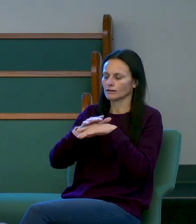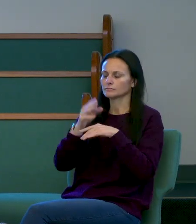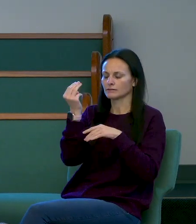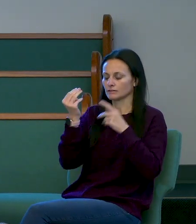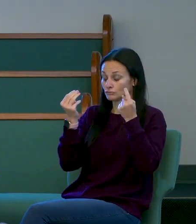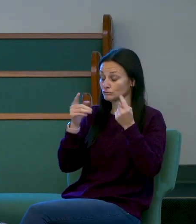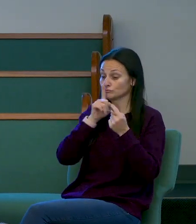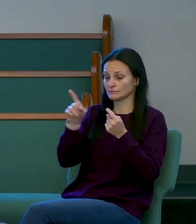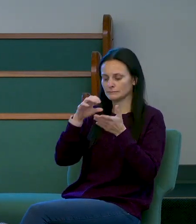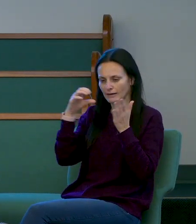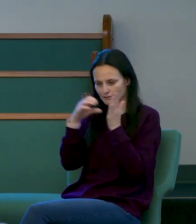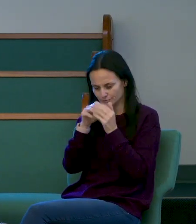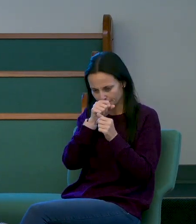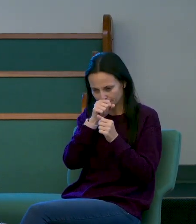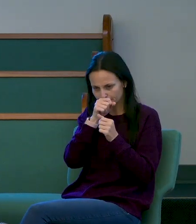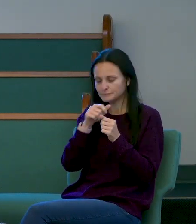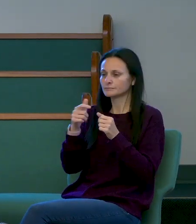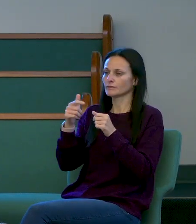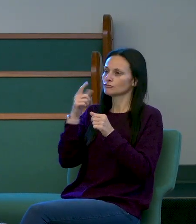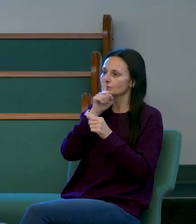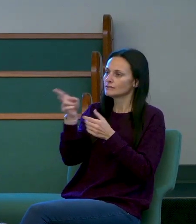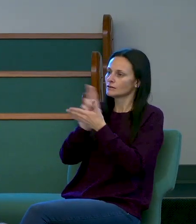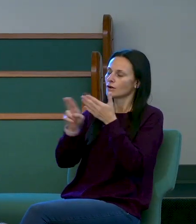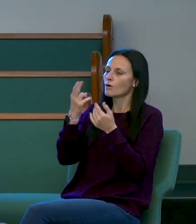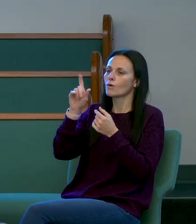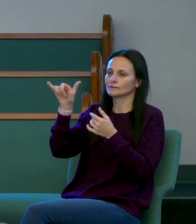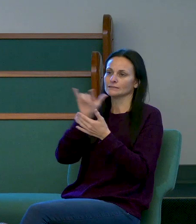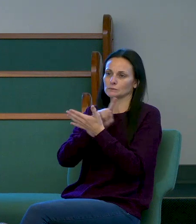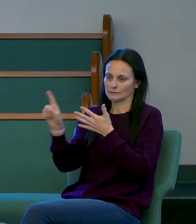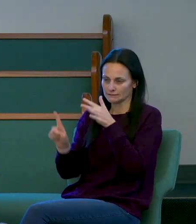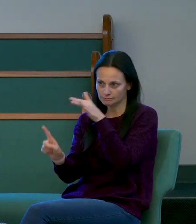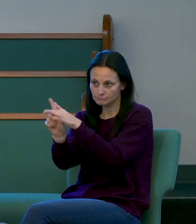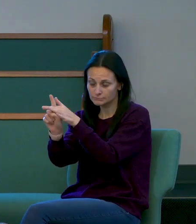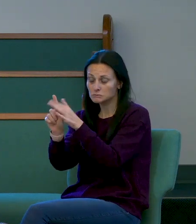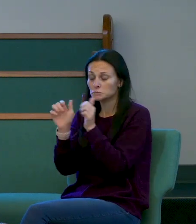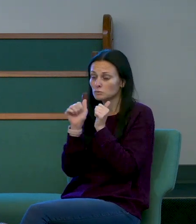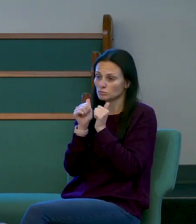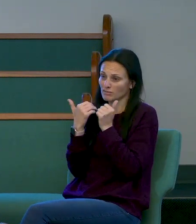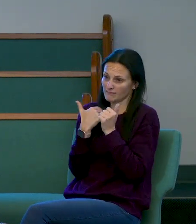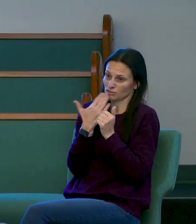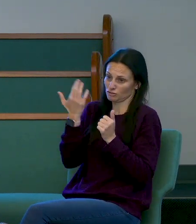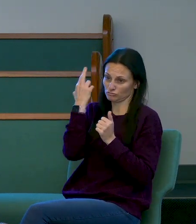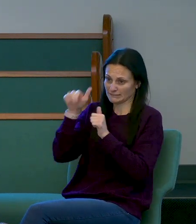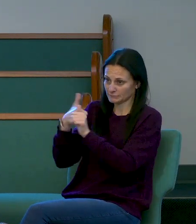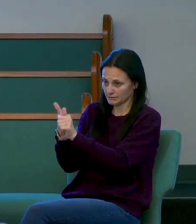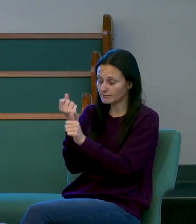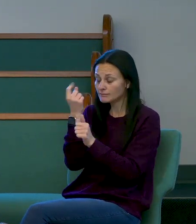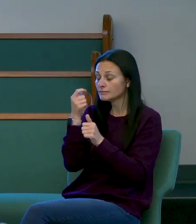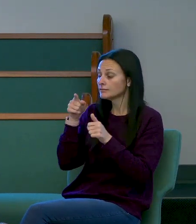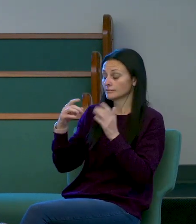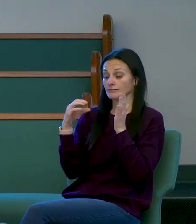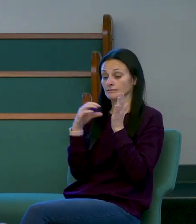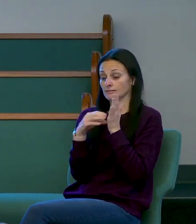is a passage that comes to us on Holy Week, and with good reason. This